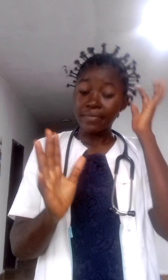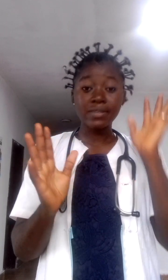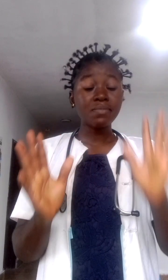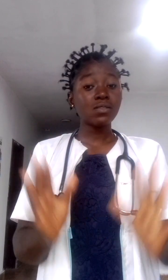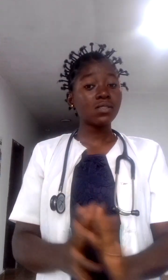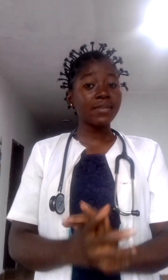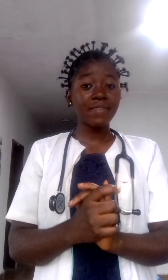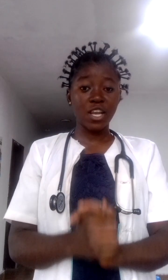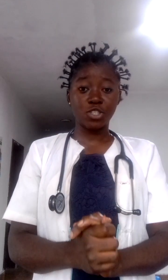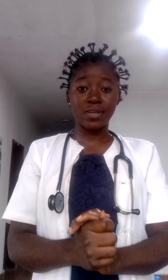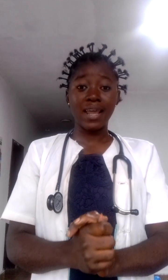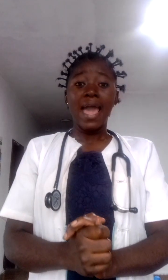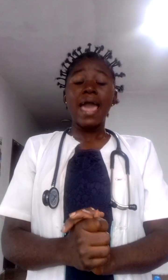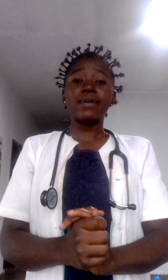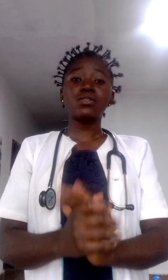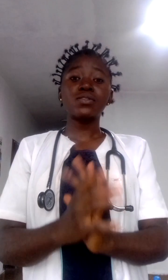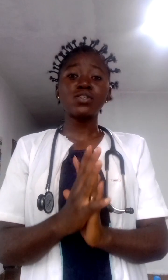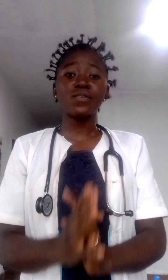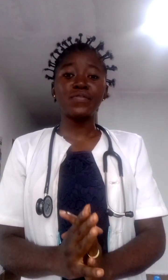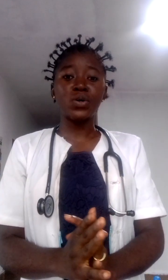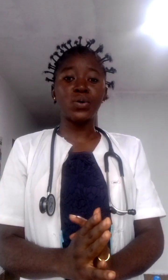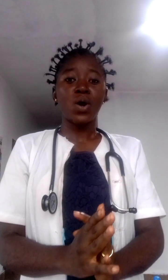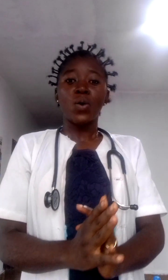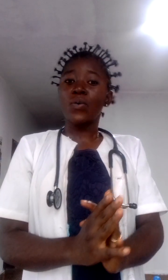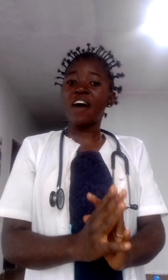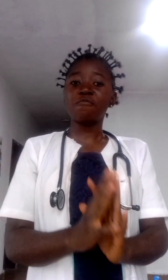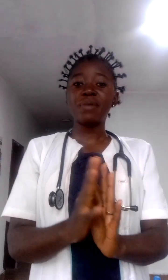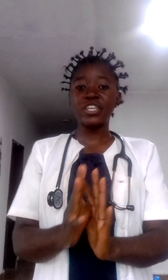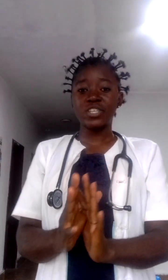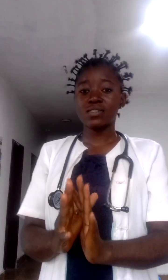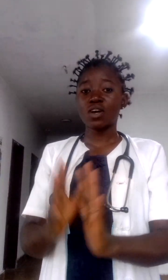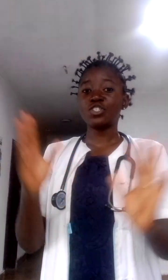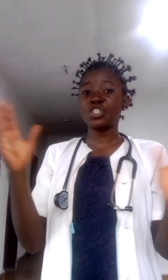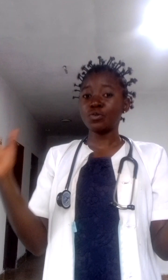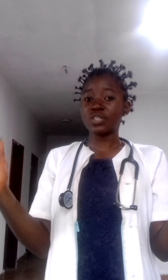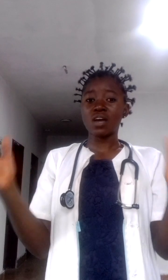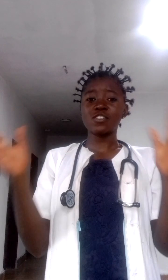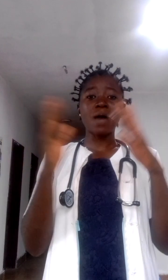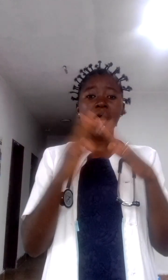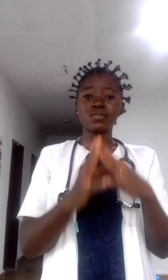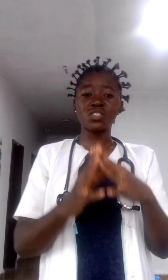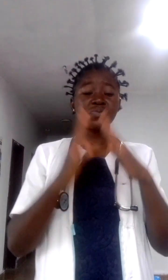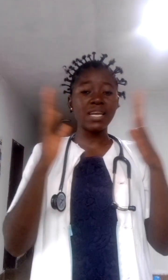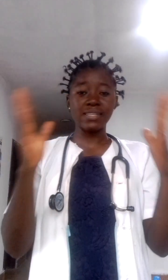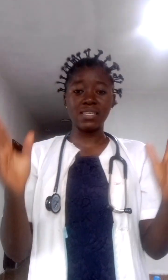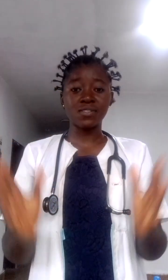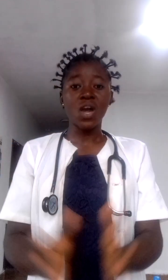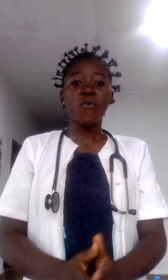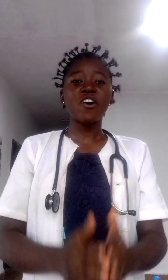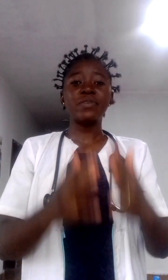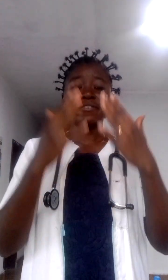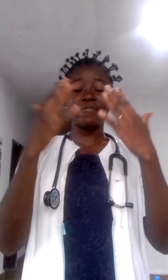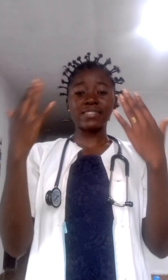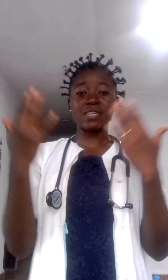the measles infection. And to those of you who have patients or children or spouses, relatives who have been infected by